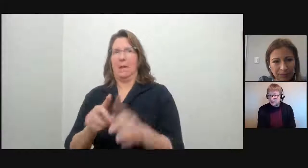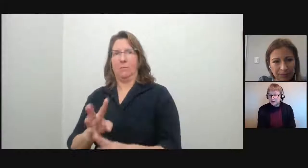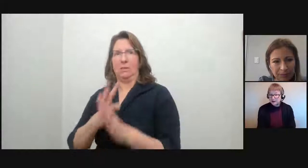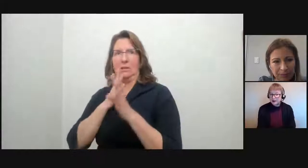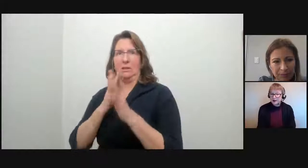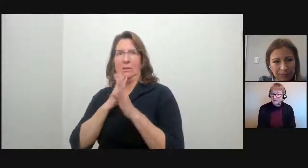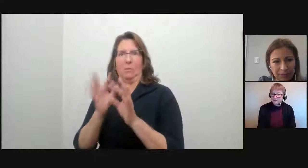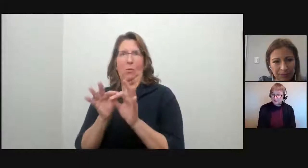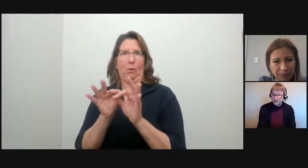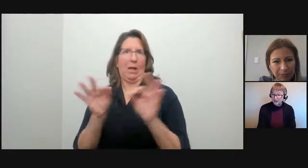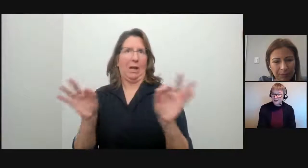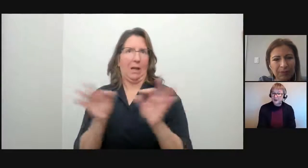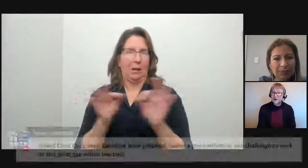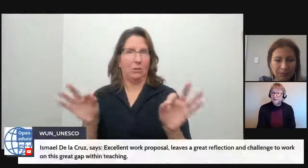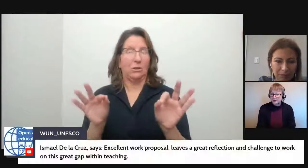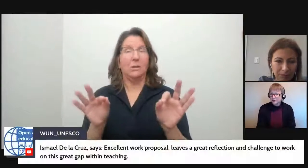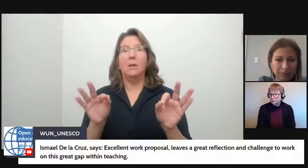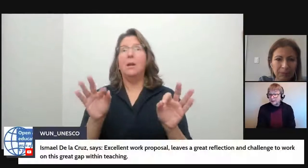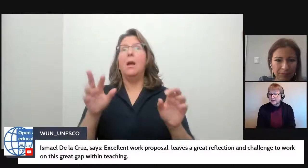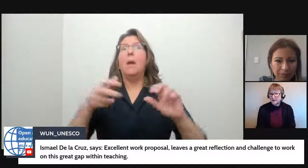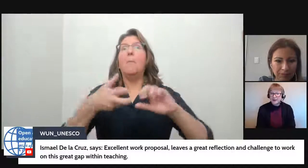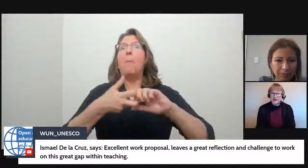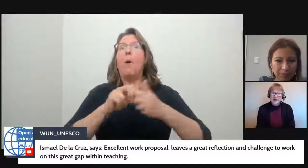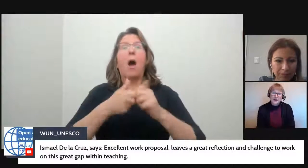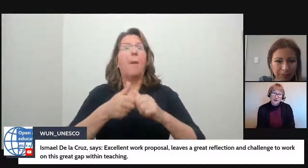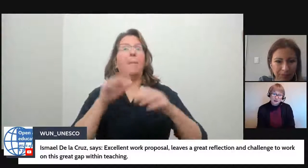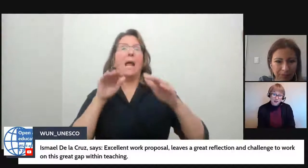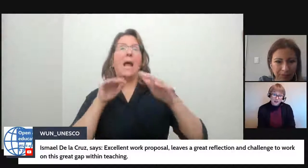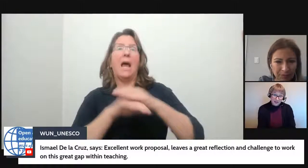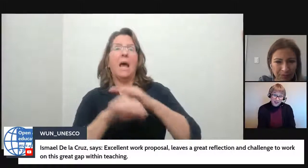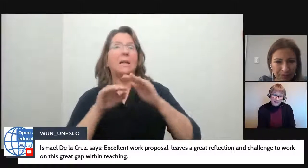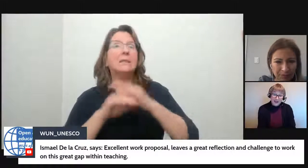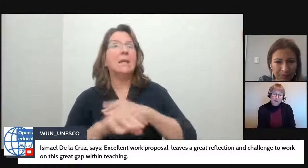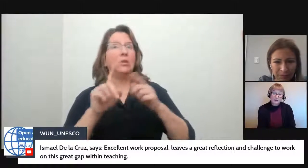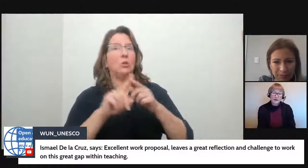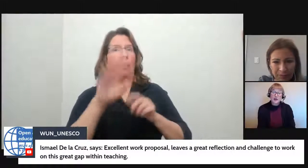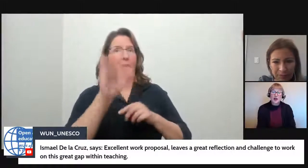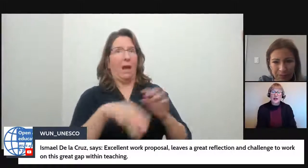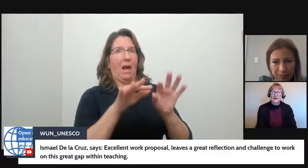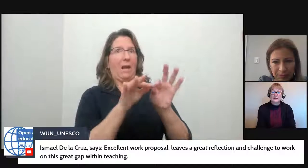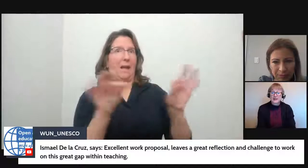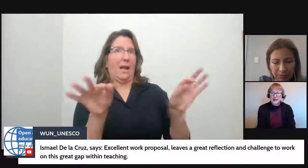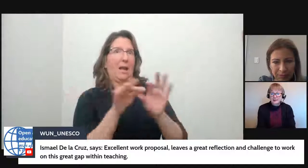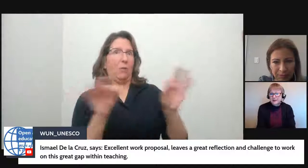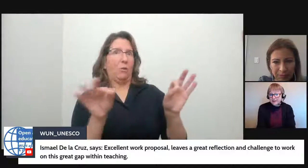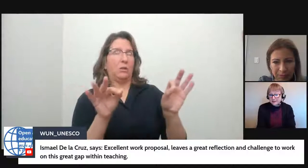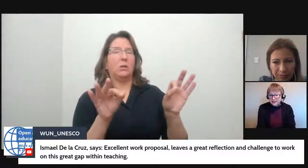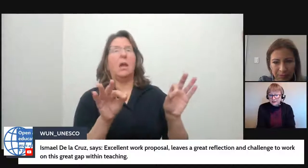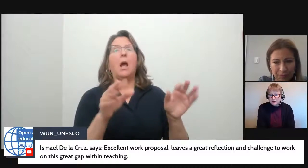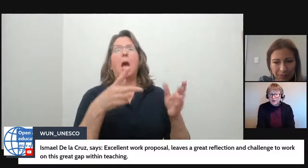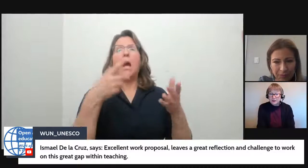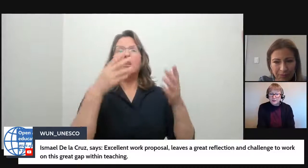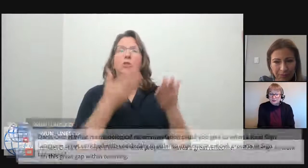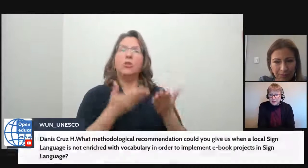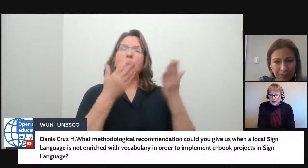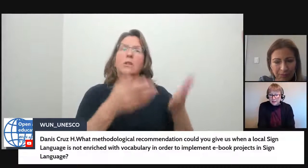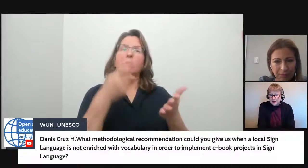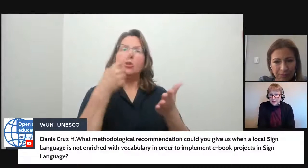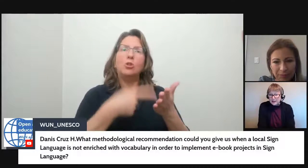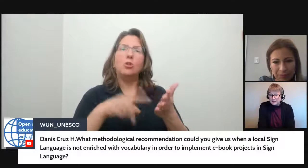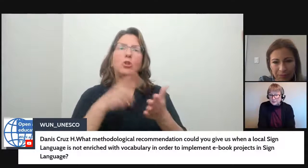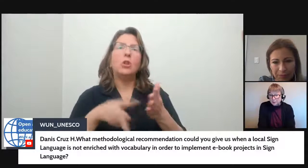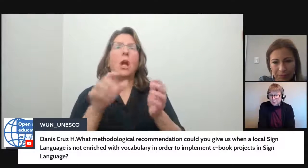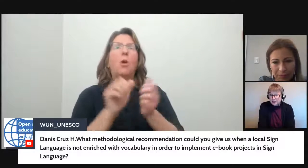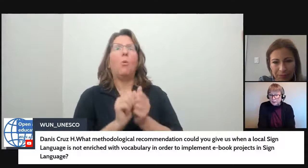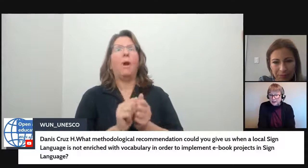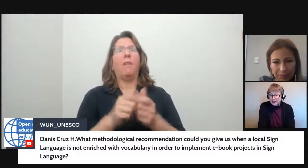enriched with vocabulary, but you're right that that language may not have the same level of technical